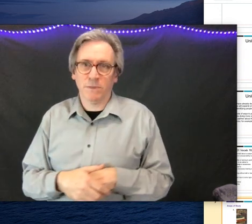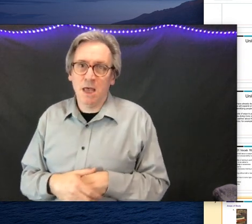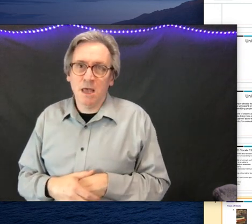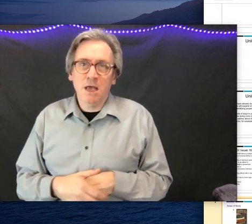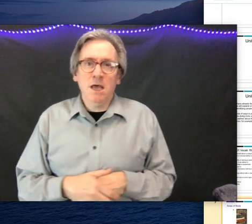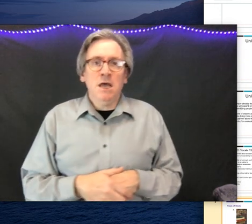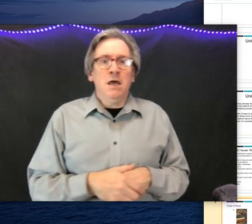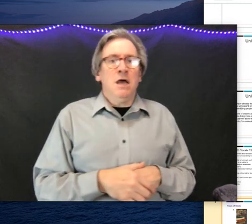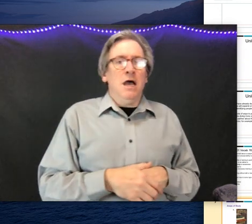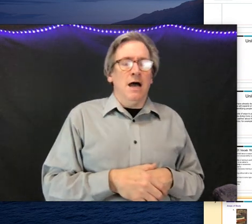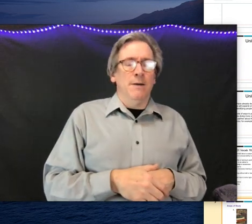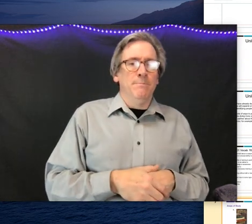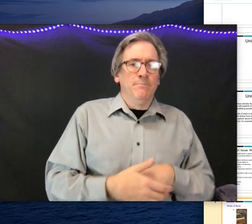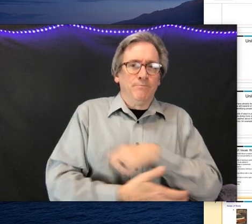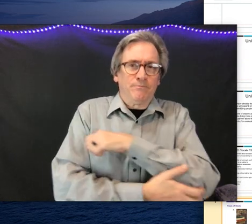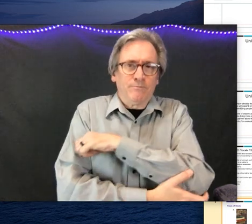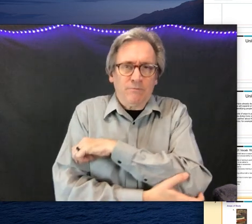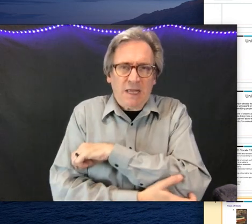Okay.